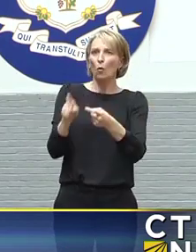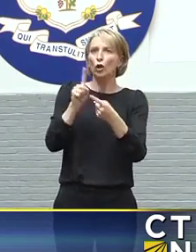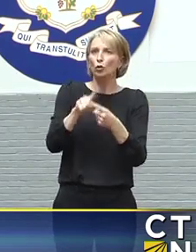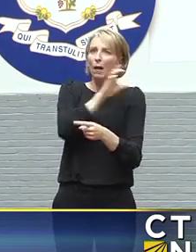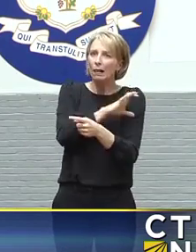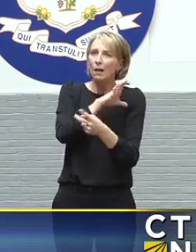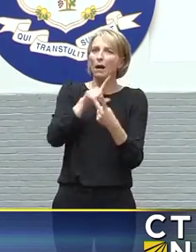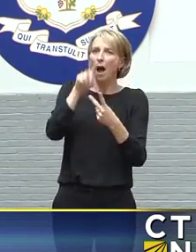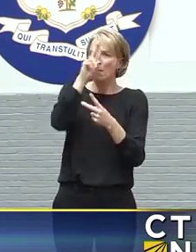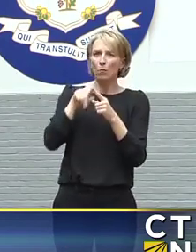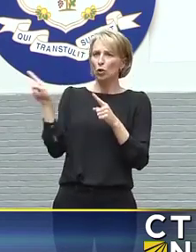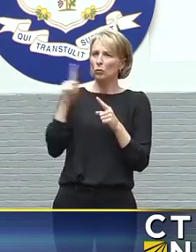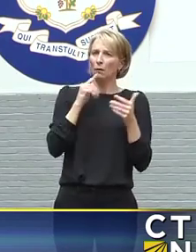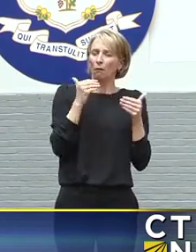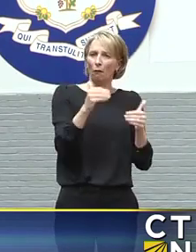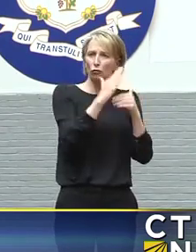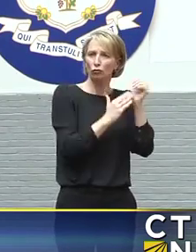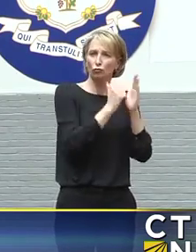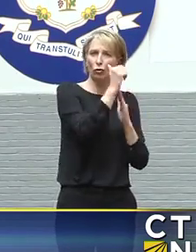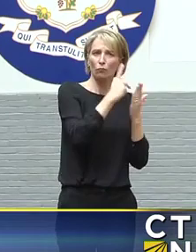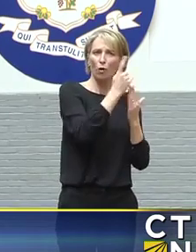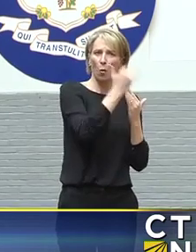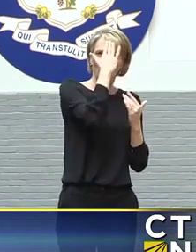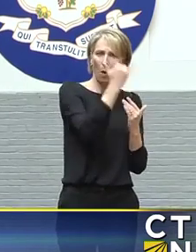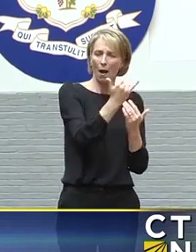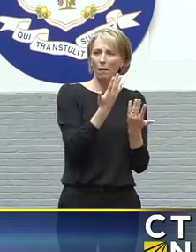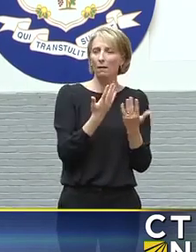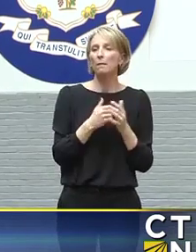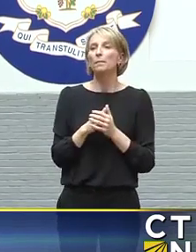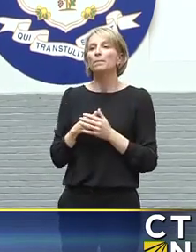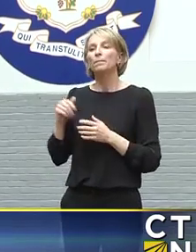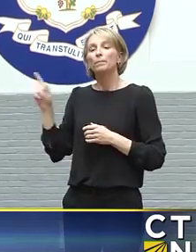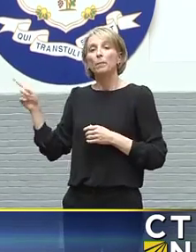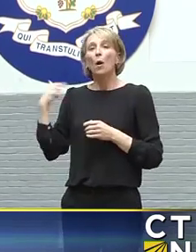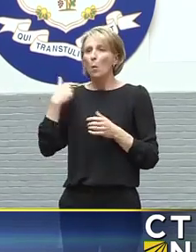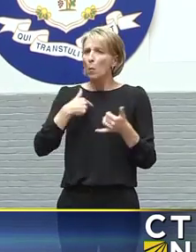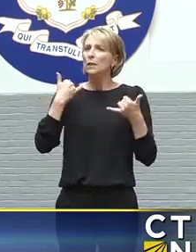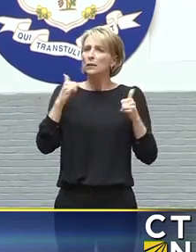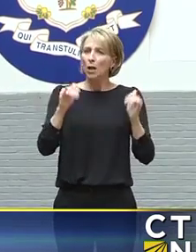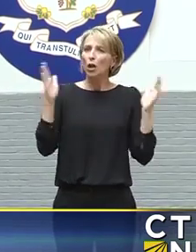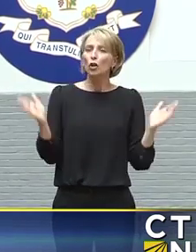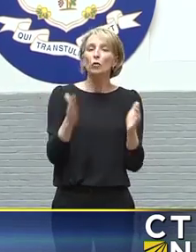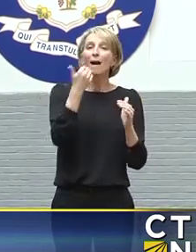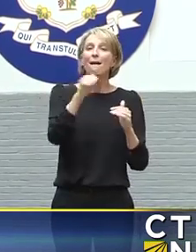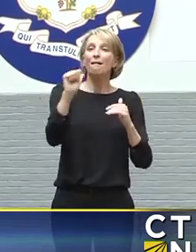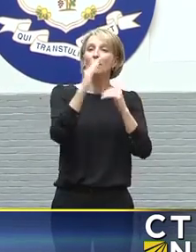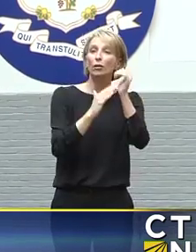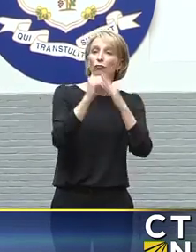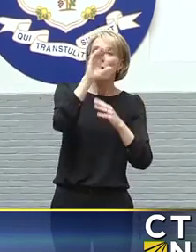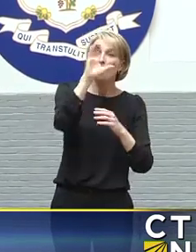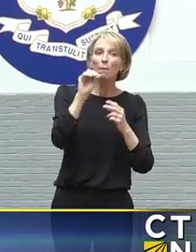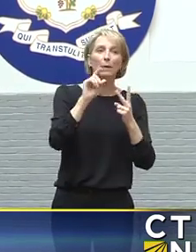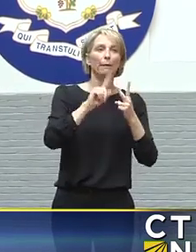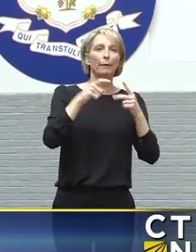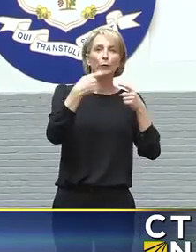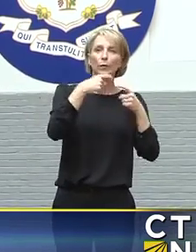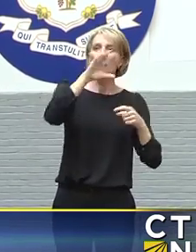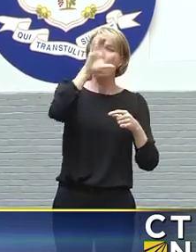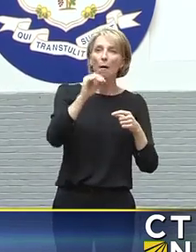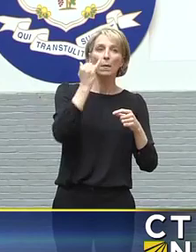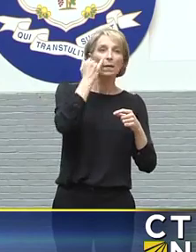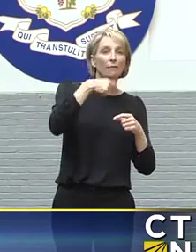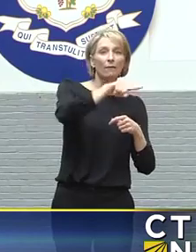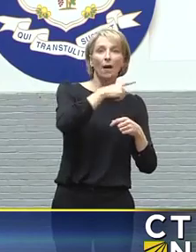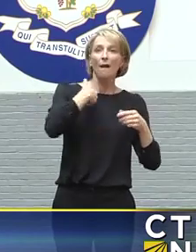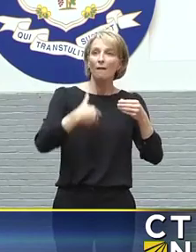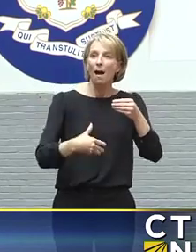What are your thoughts on that? We're certainly urging the construction companies, utilities, and others that may have extra masks to donate